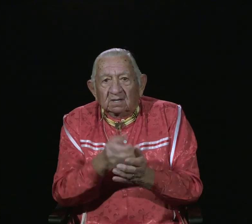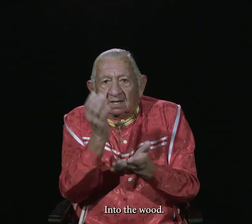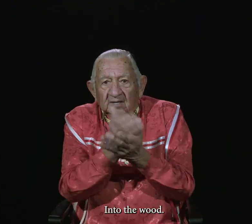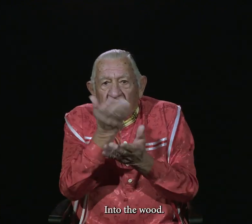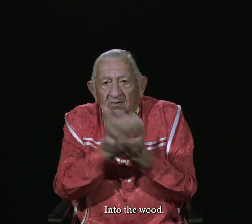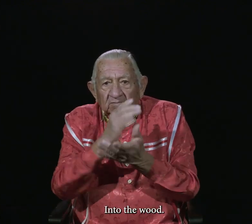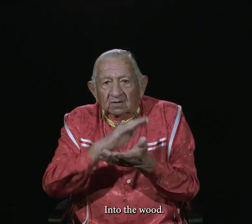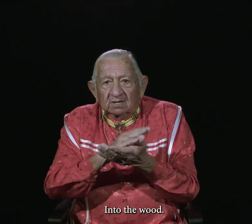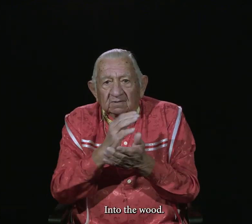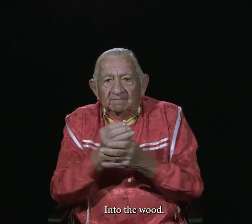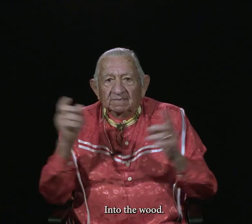the wood